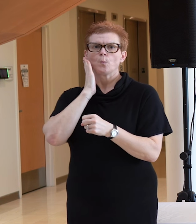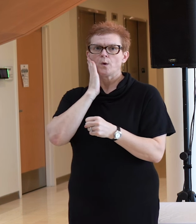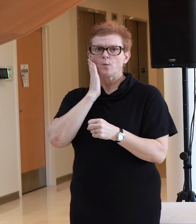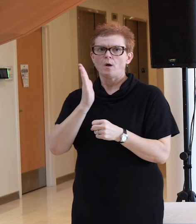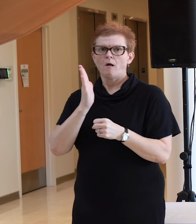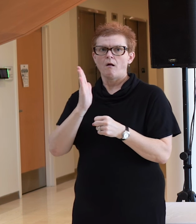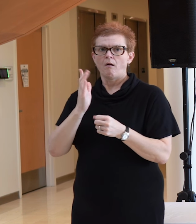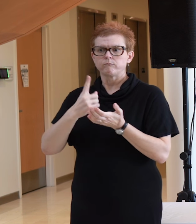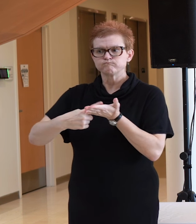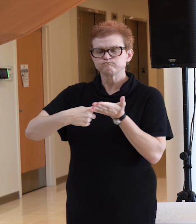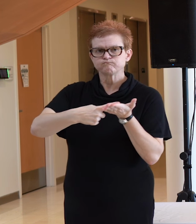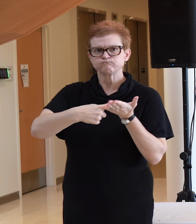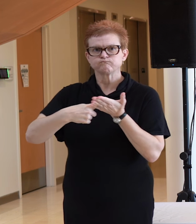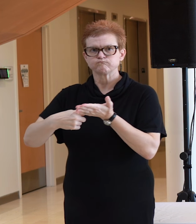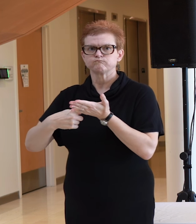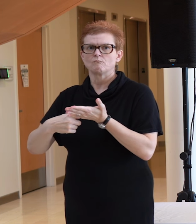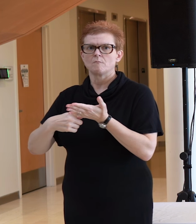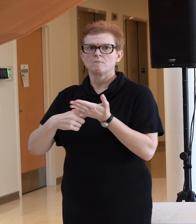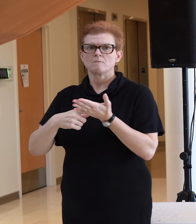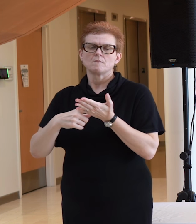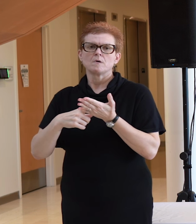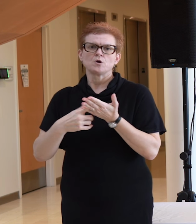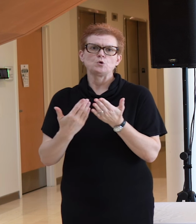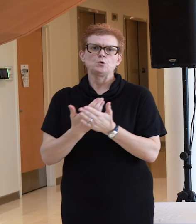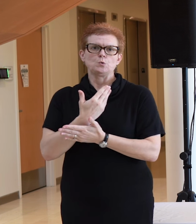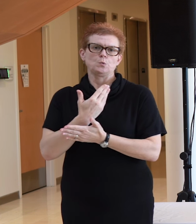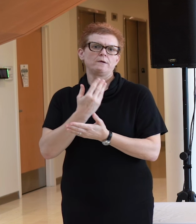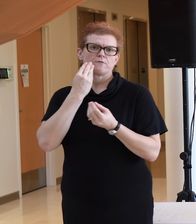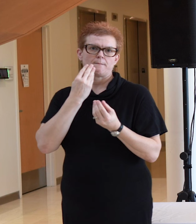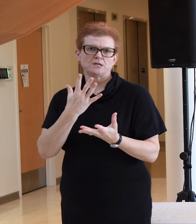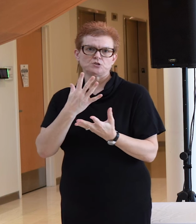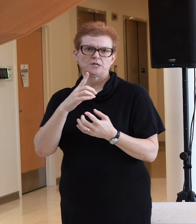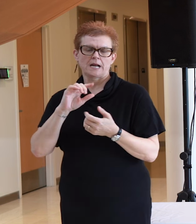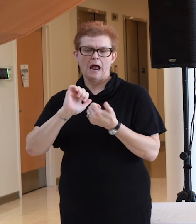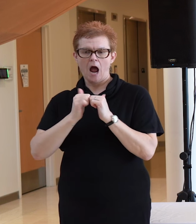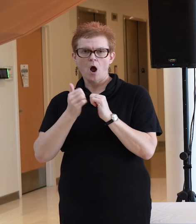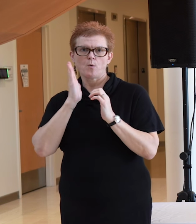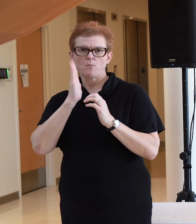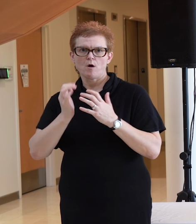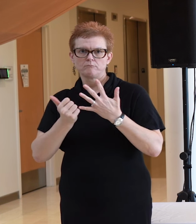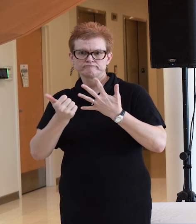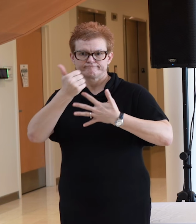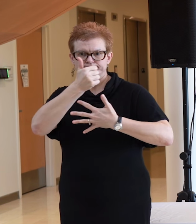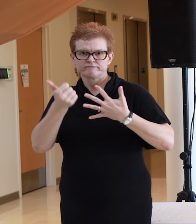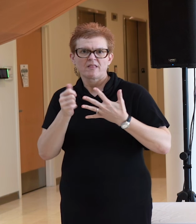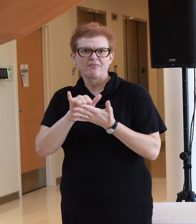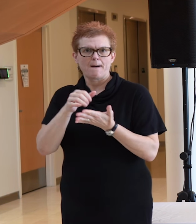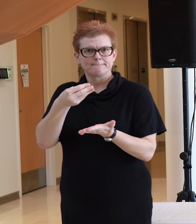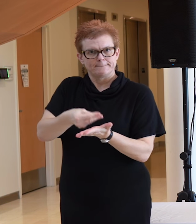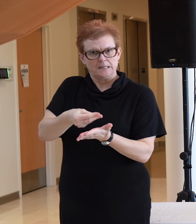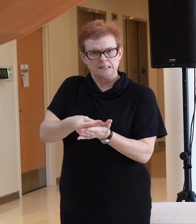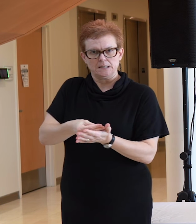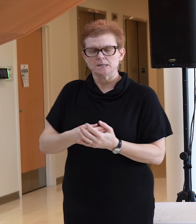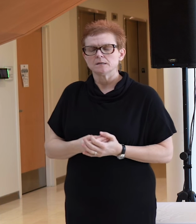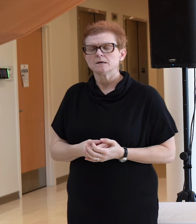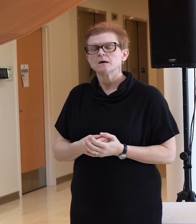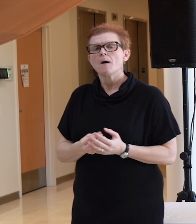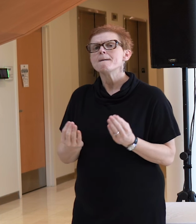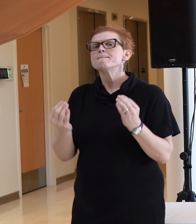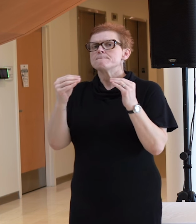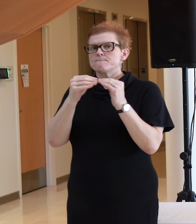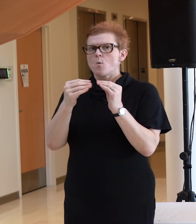we'll update our substance abuse action plan to help frame our priorities. And there are more opioid lawsuits